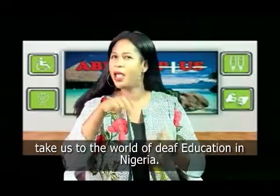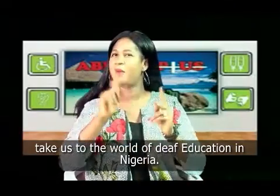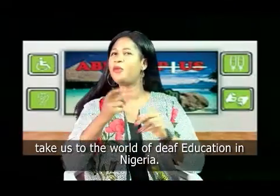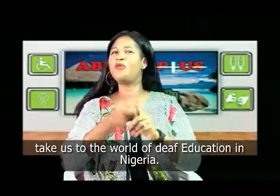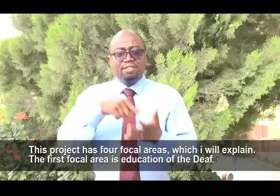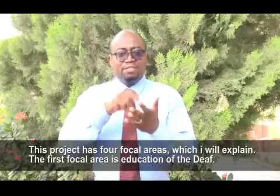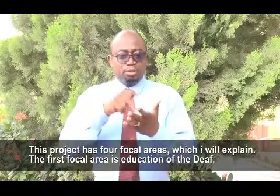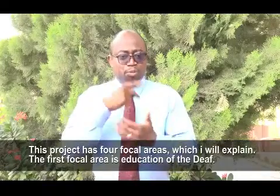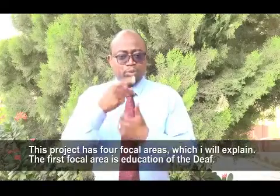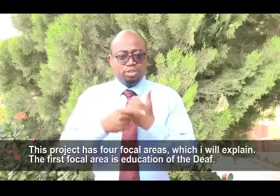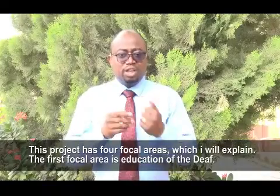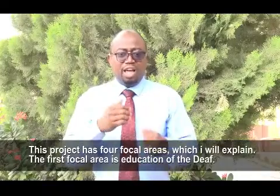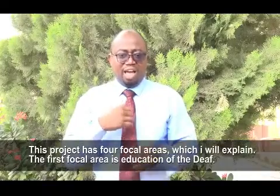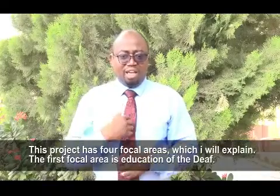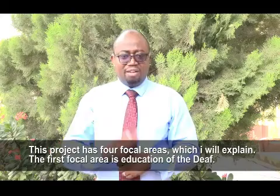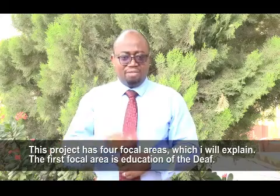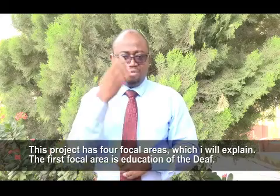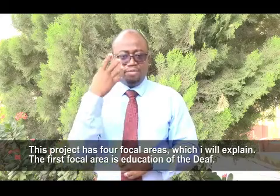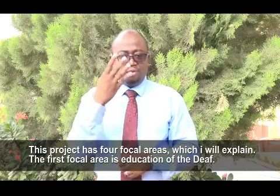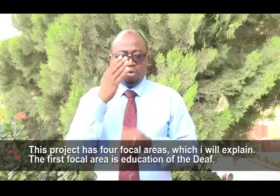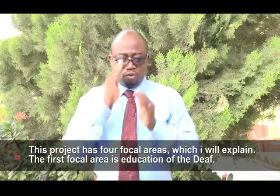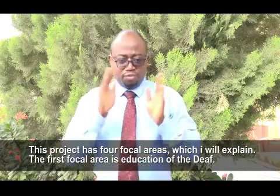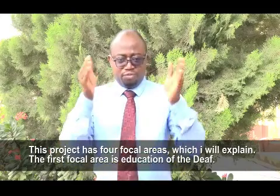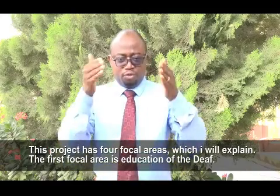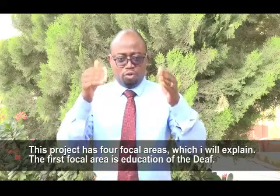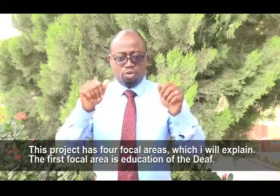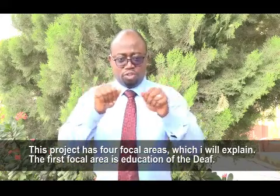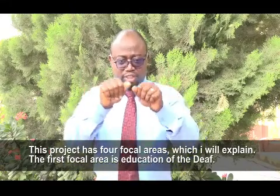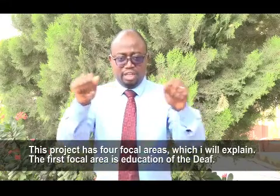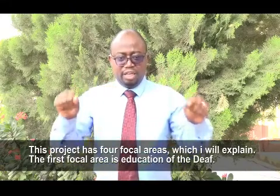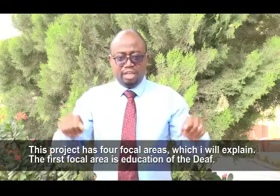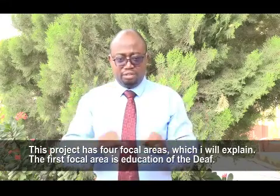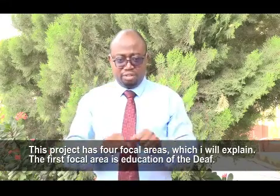Nigeria. This project has 4 focal areas,